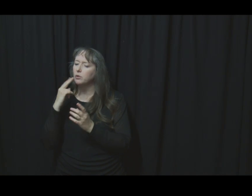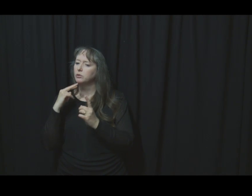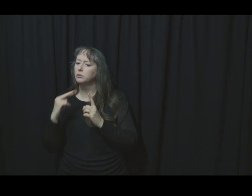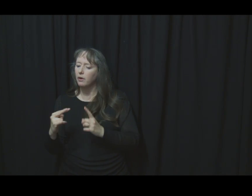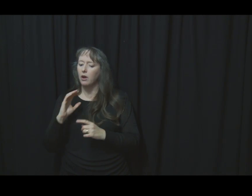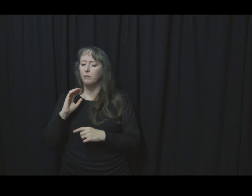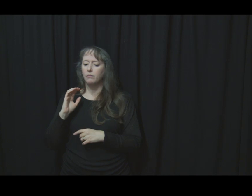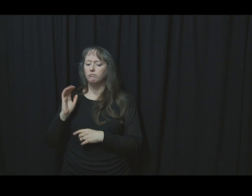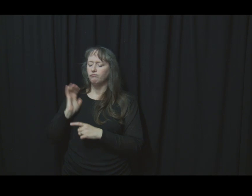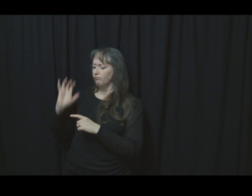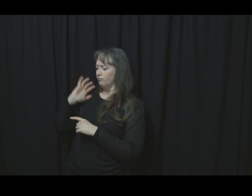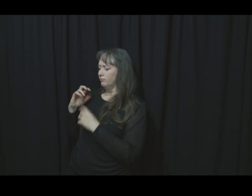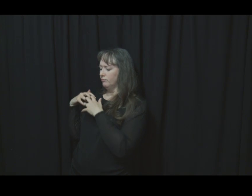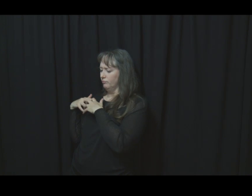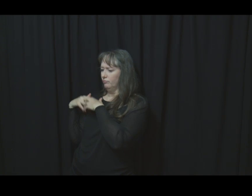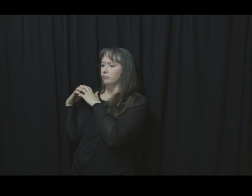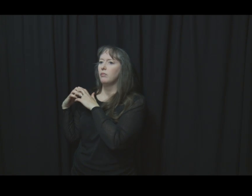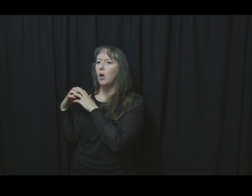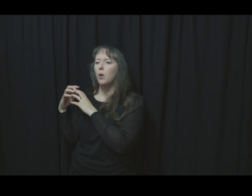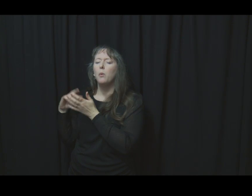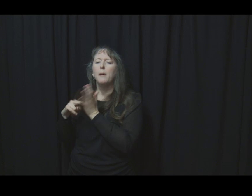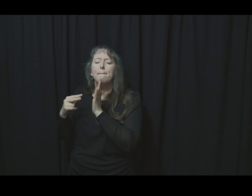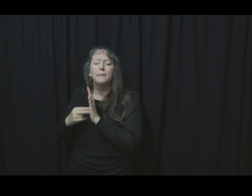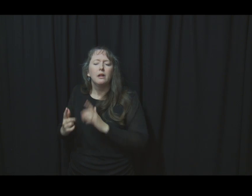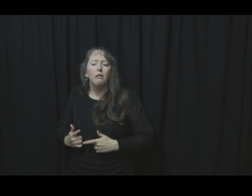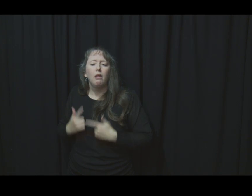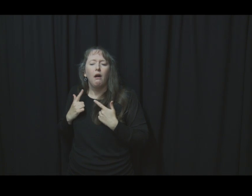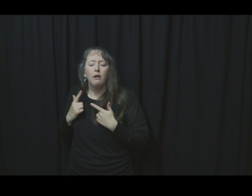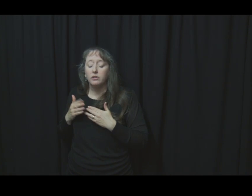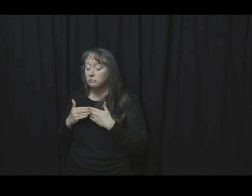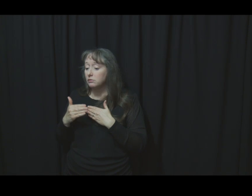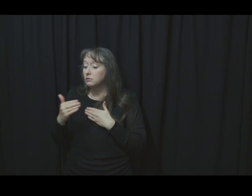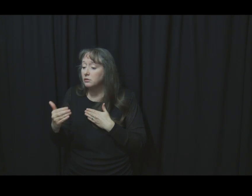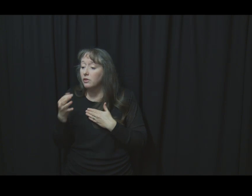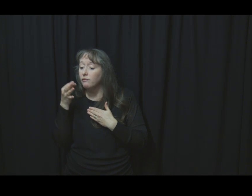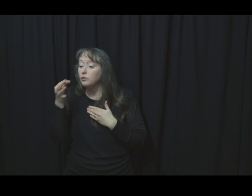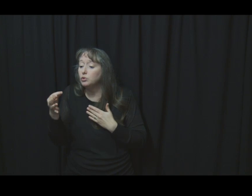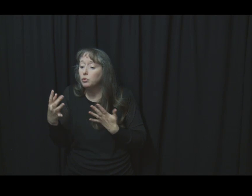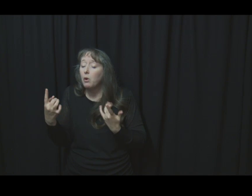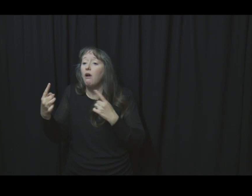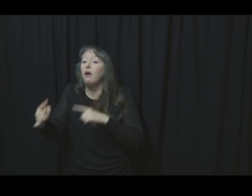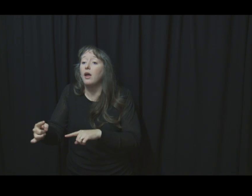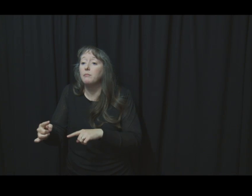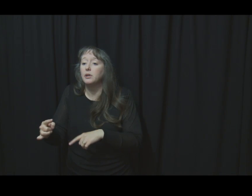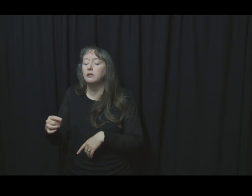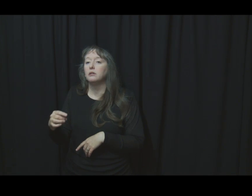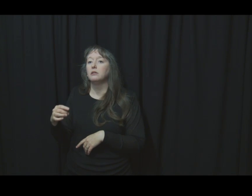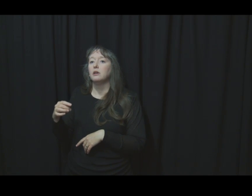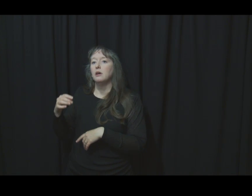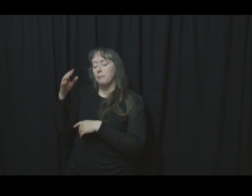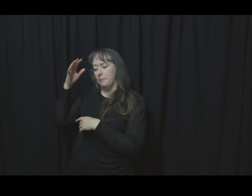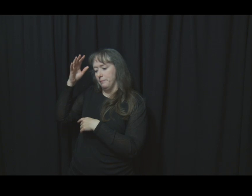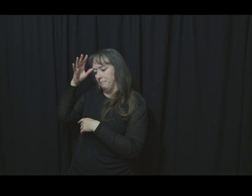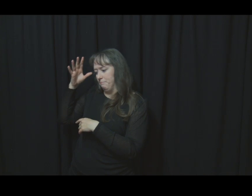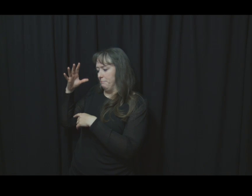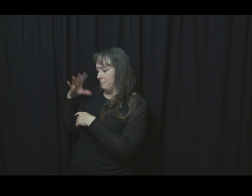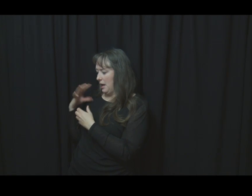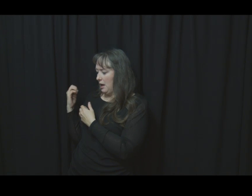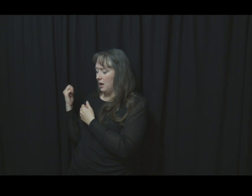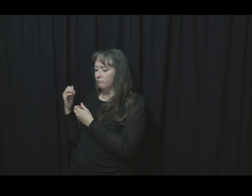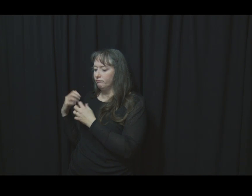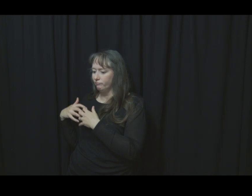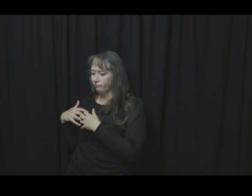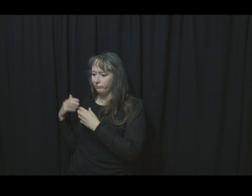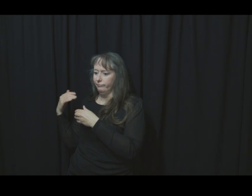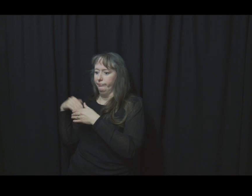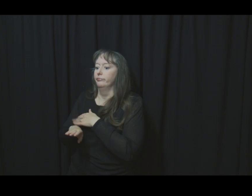are, where we came from, the meaning of life, and our future. That through one man sin entered the world and death through sin, but that God so loved the